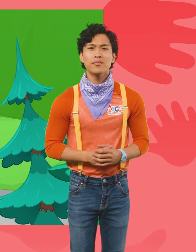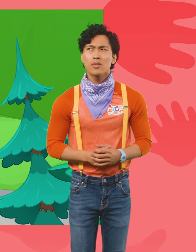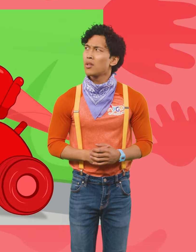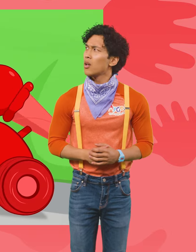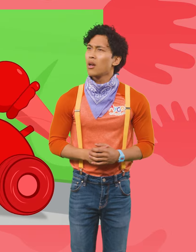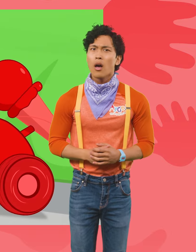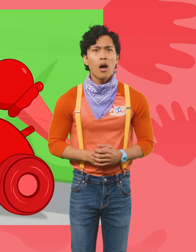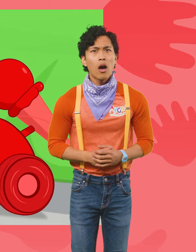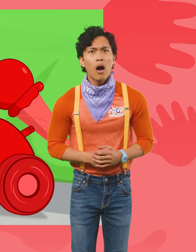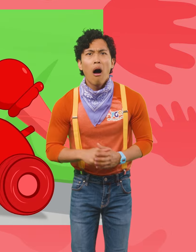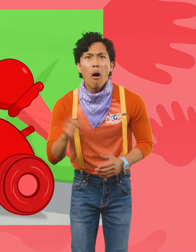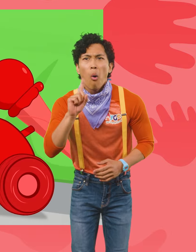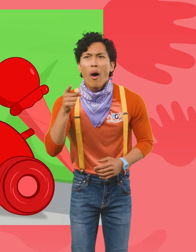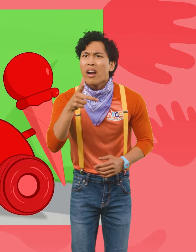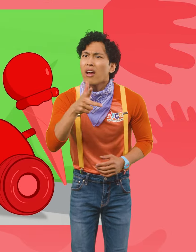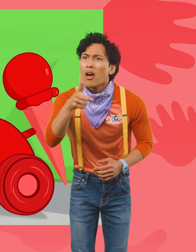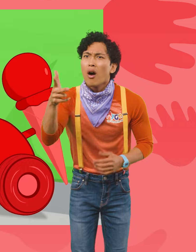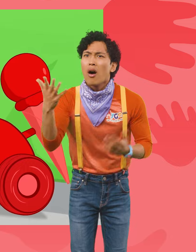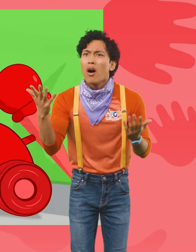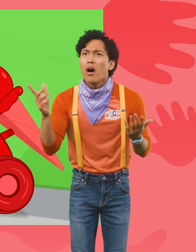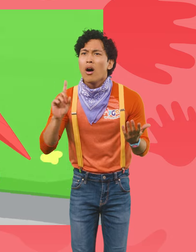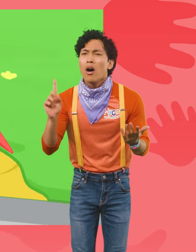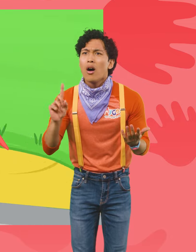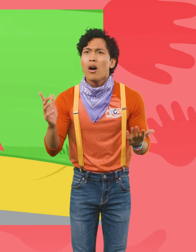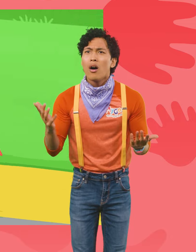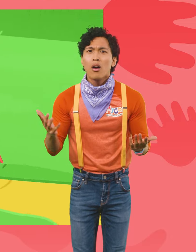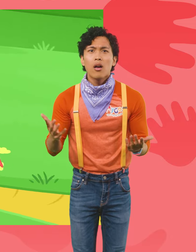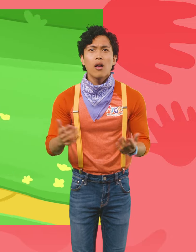Huh? Where is he going?